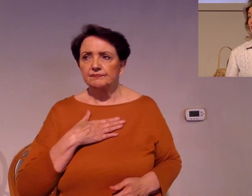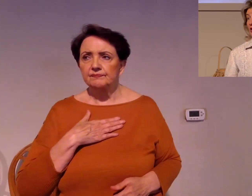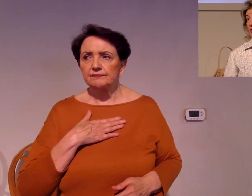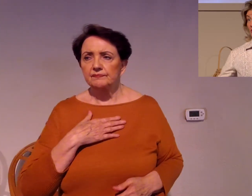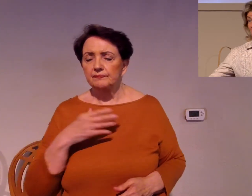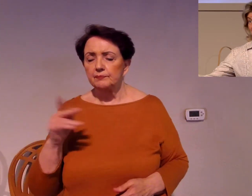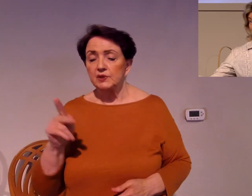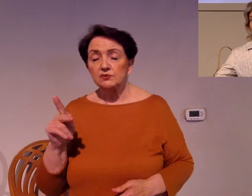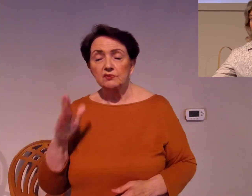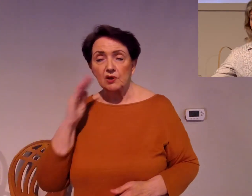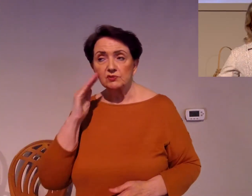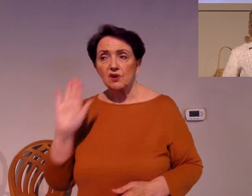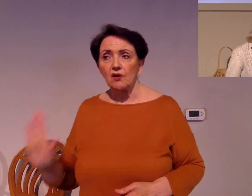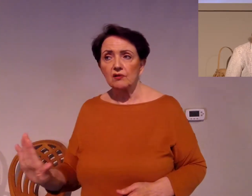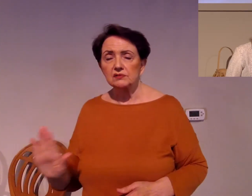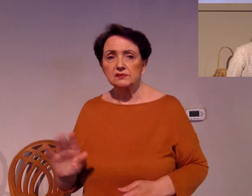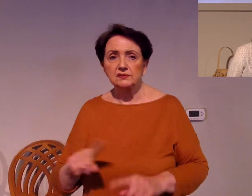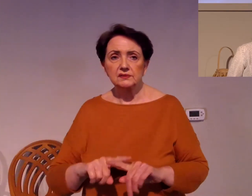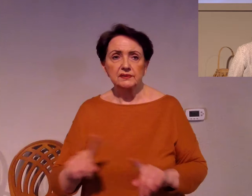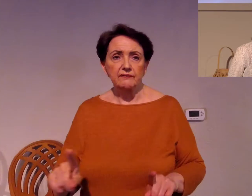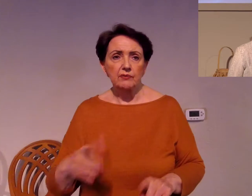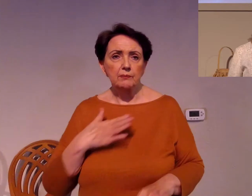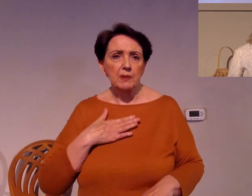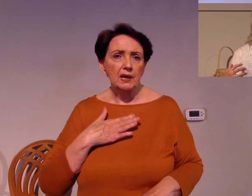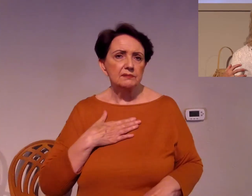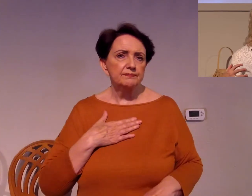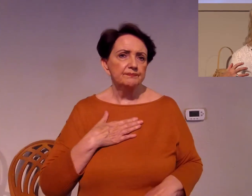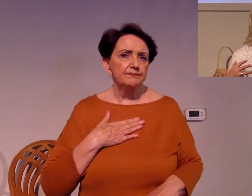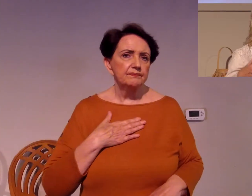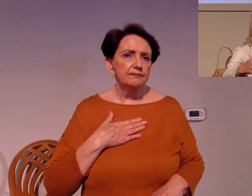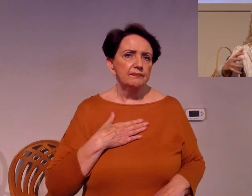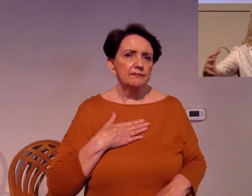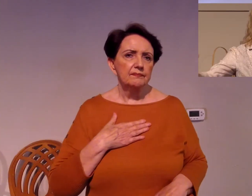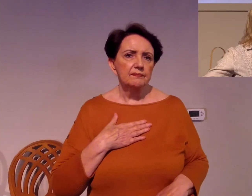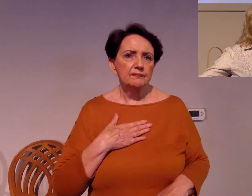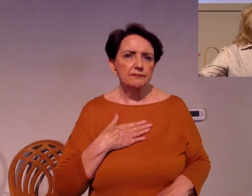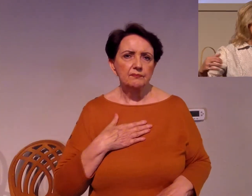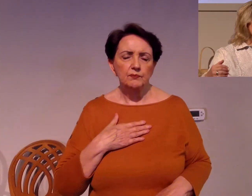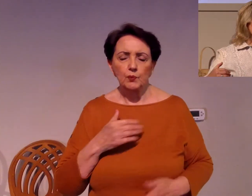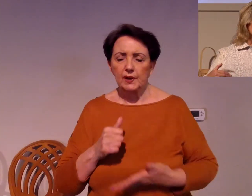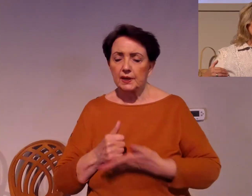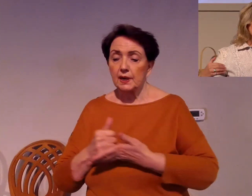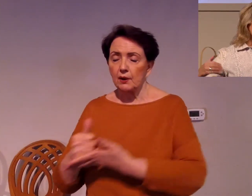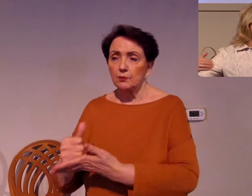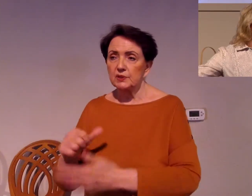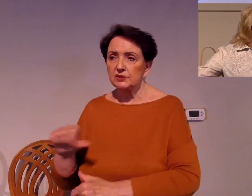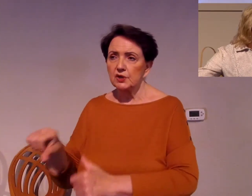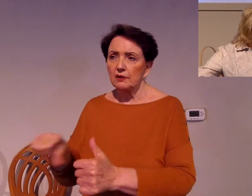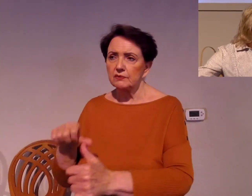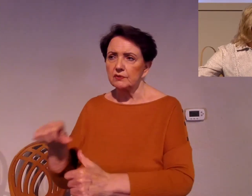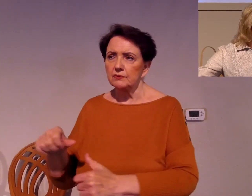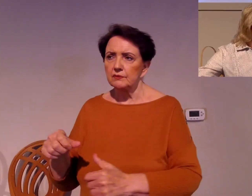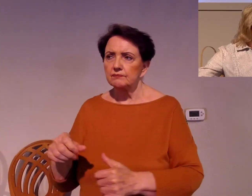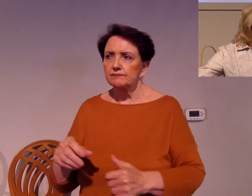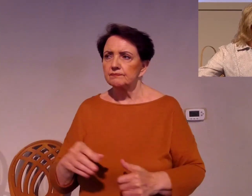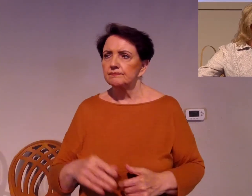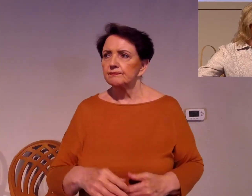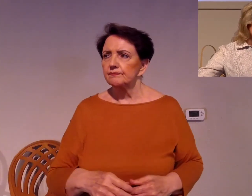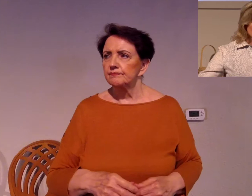Petra knows what hers is. It's different than mine. And so we can help one another move through